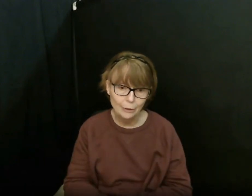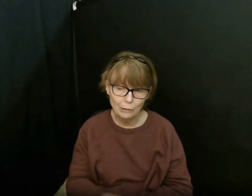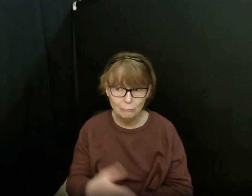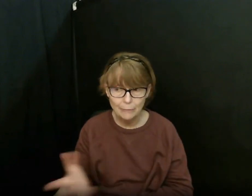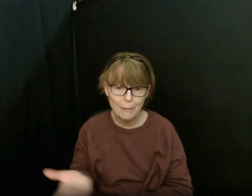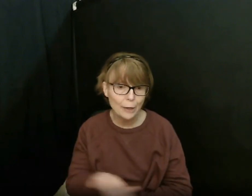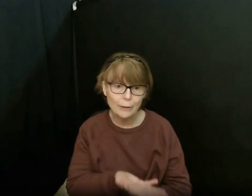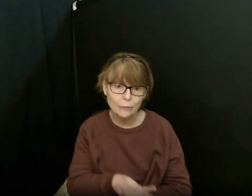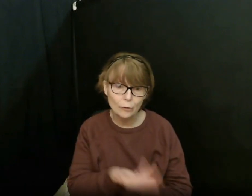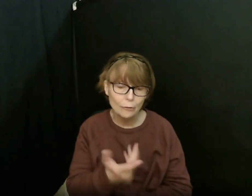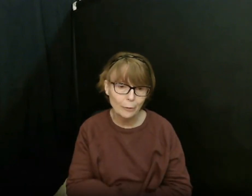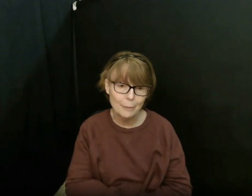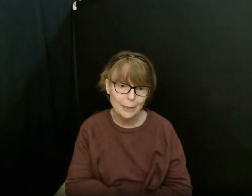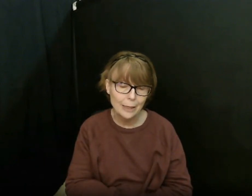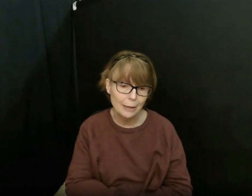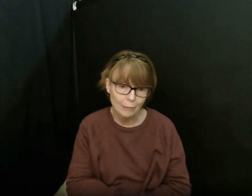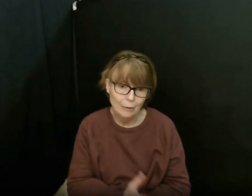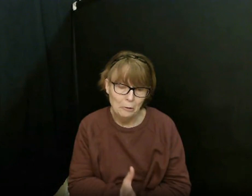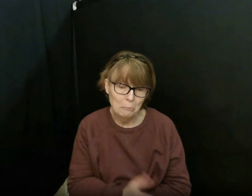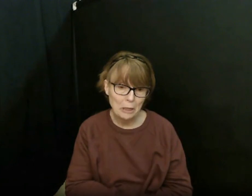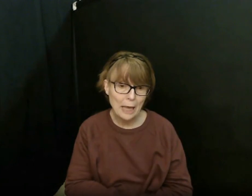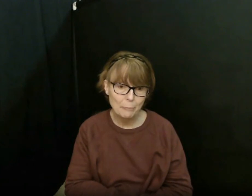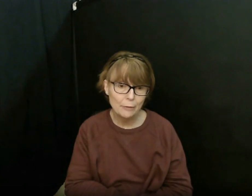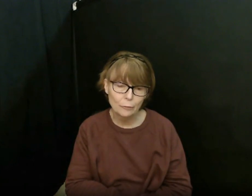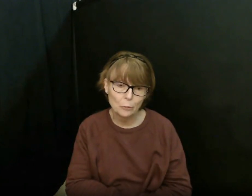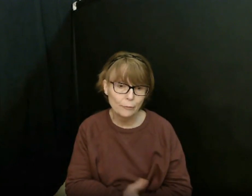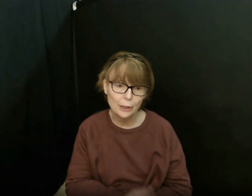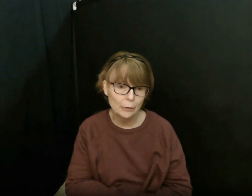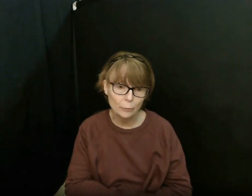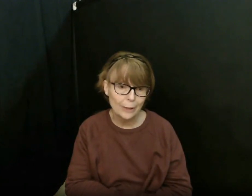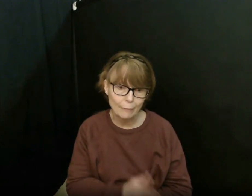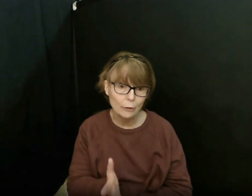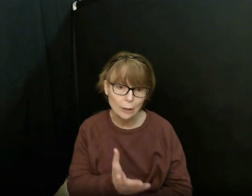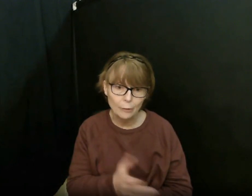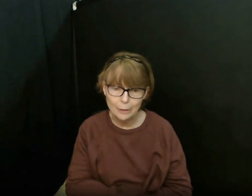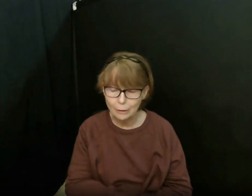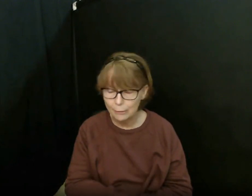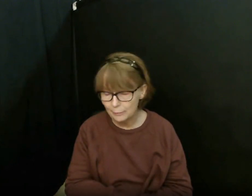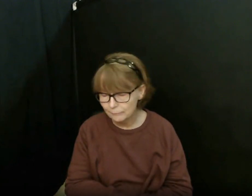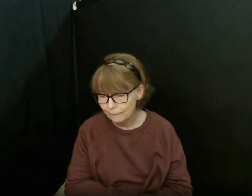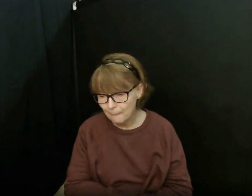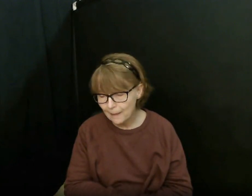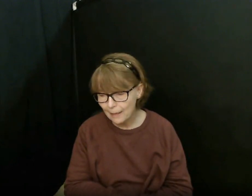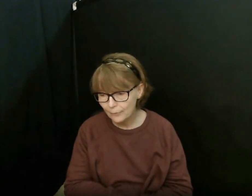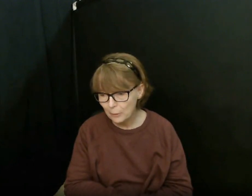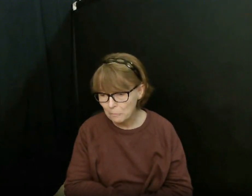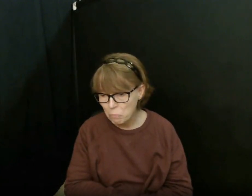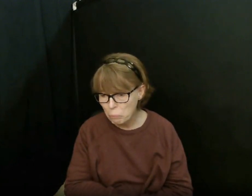Wow. migrants too that were coming in and Sure. hadn't been in school for years or whatever, coming and going. And so, but